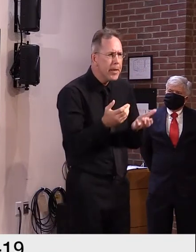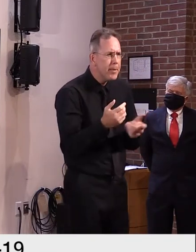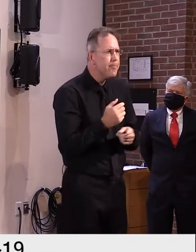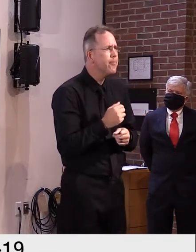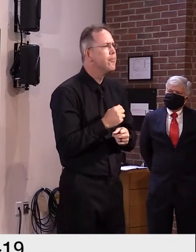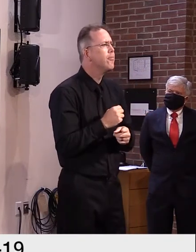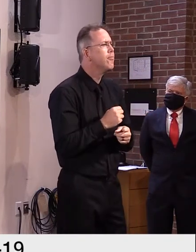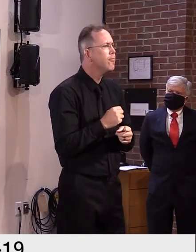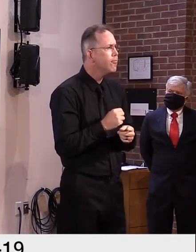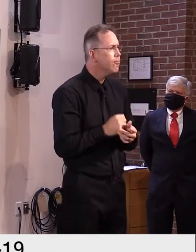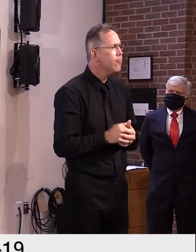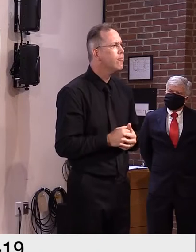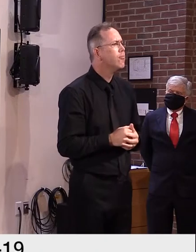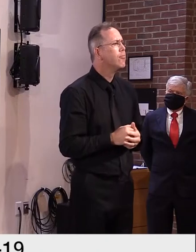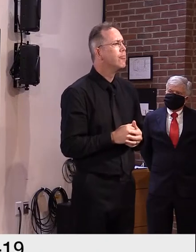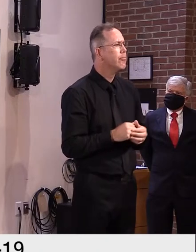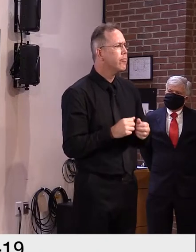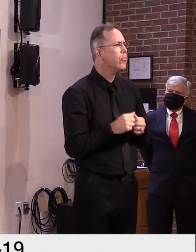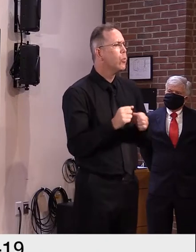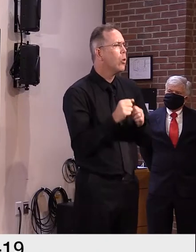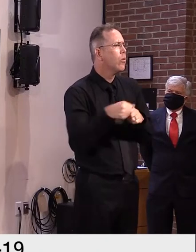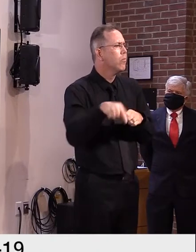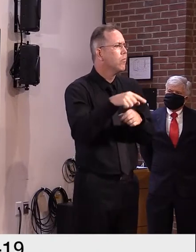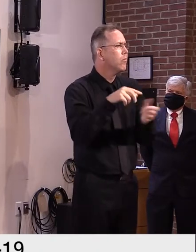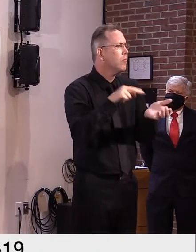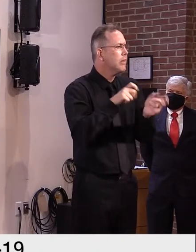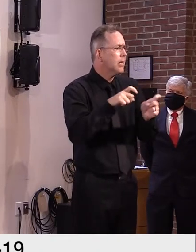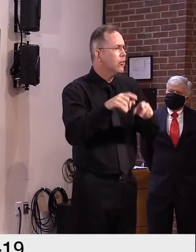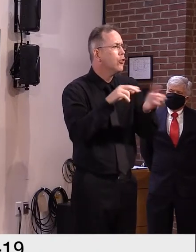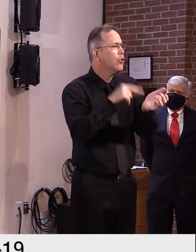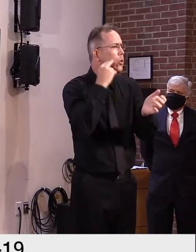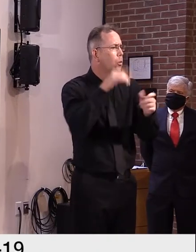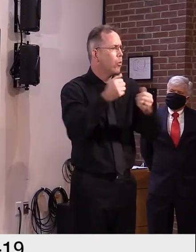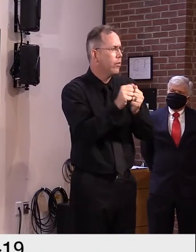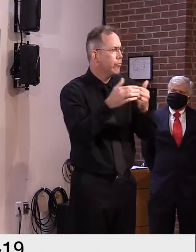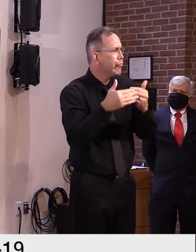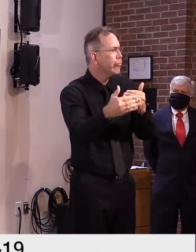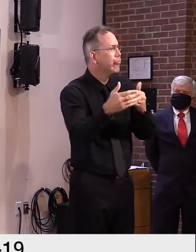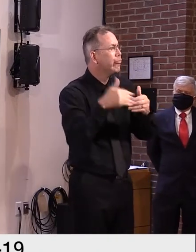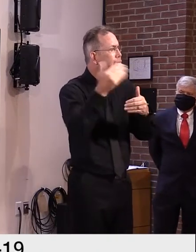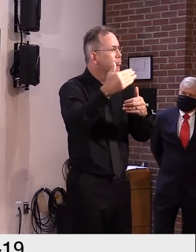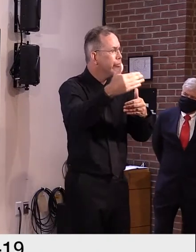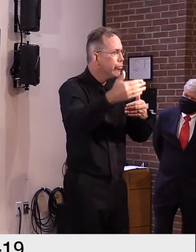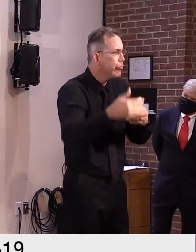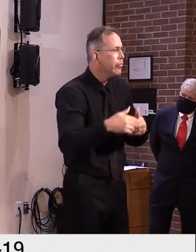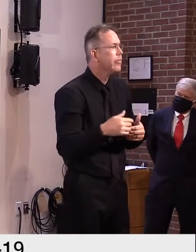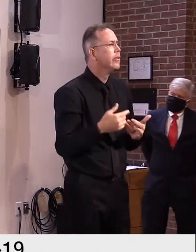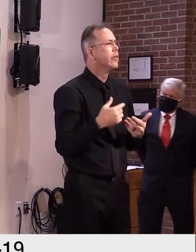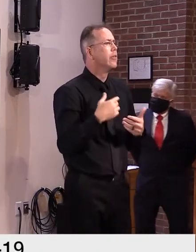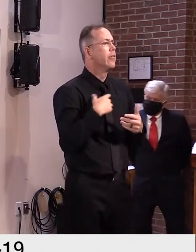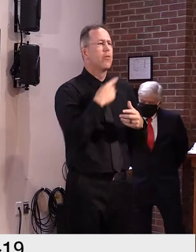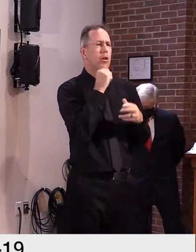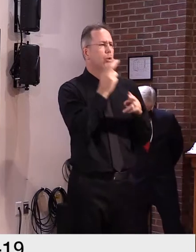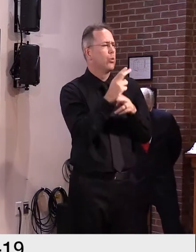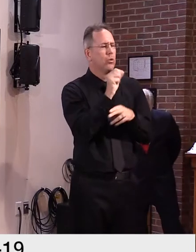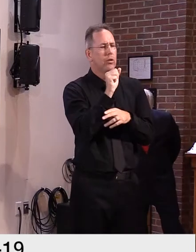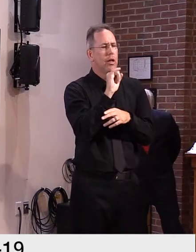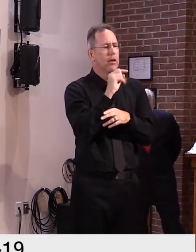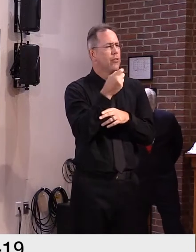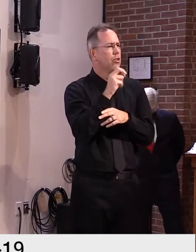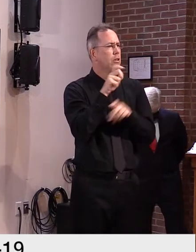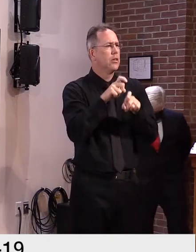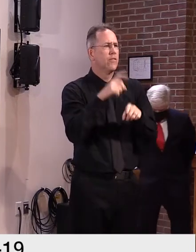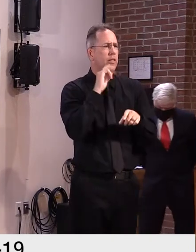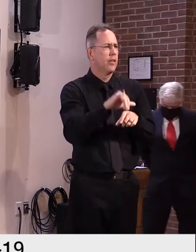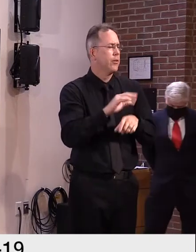year so that they don't need to use the antigen platform currently at this time.